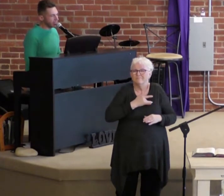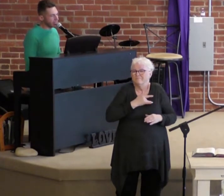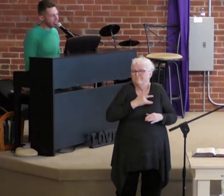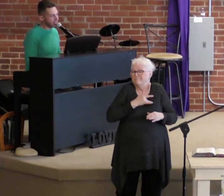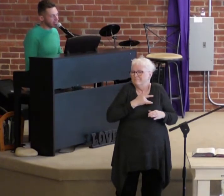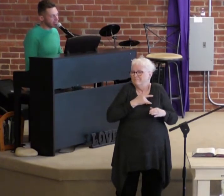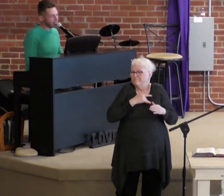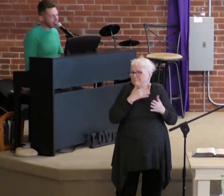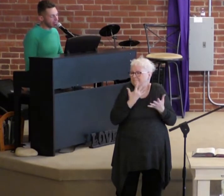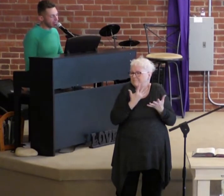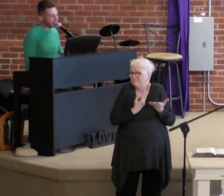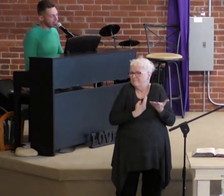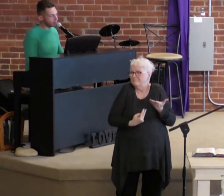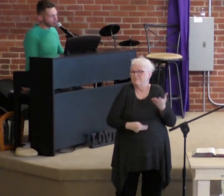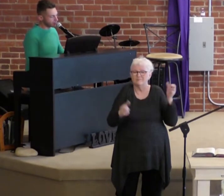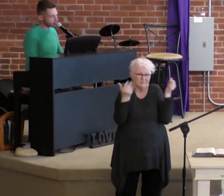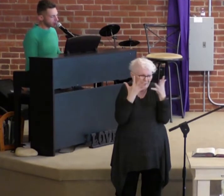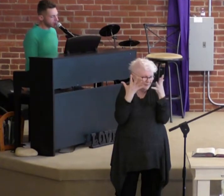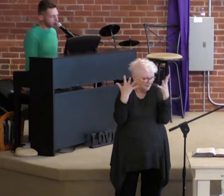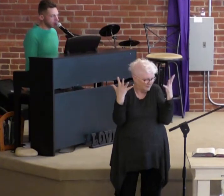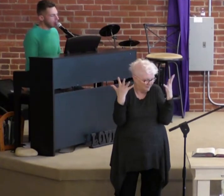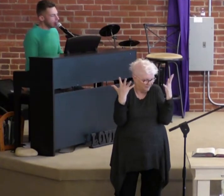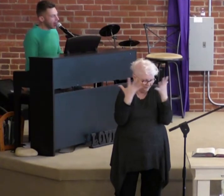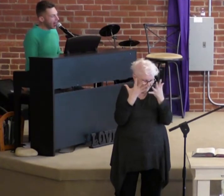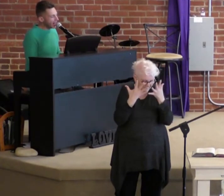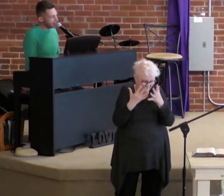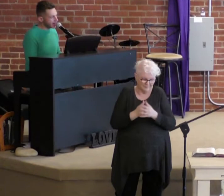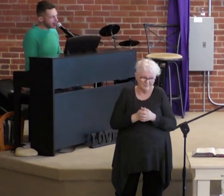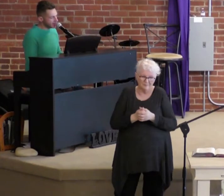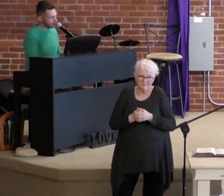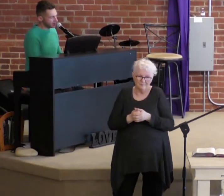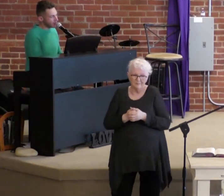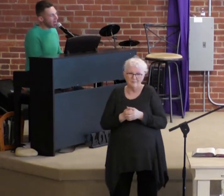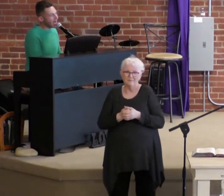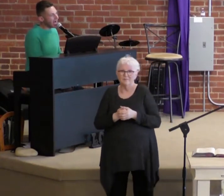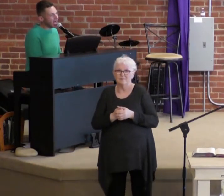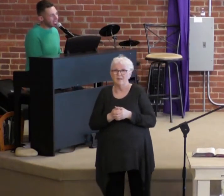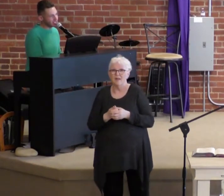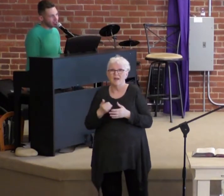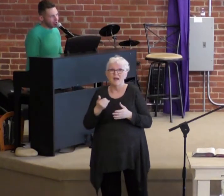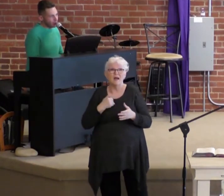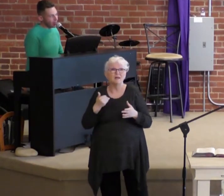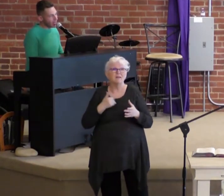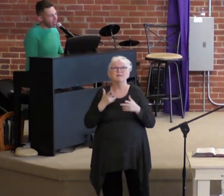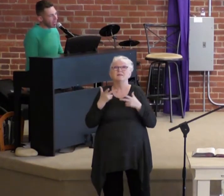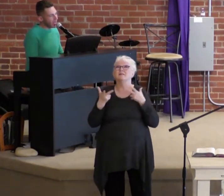with fear. My desperate